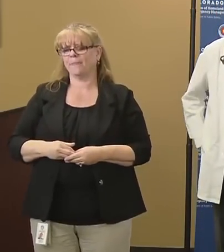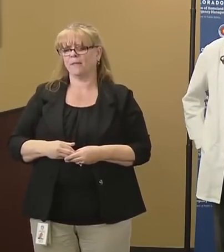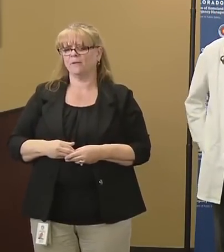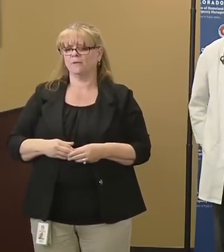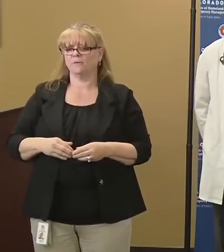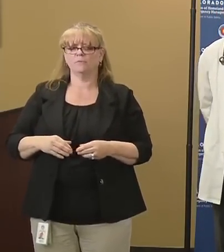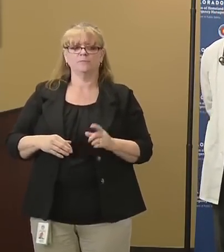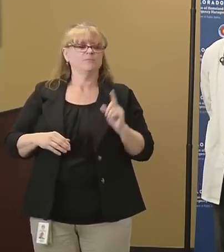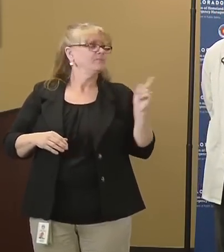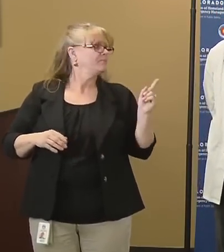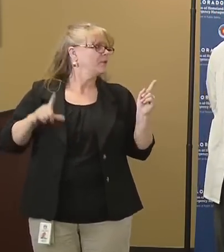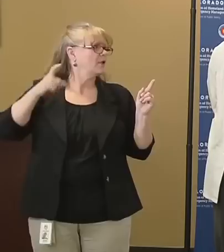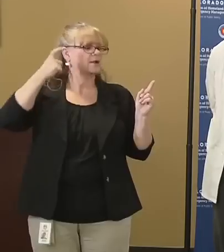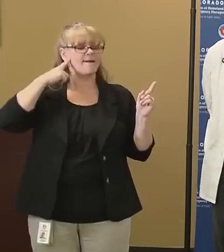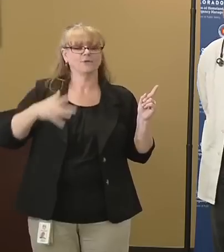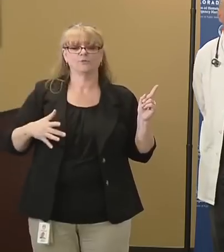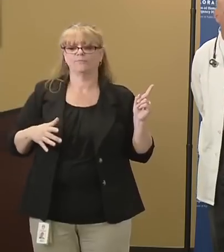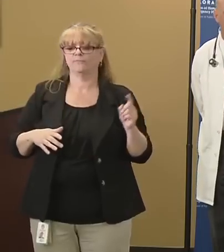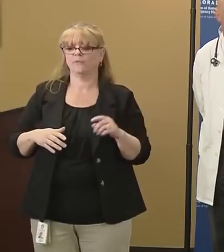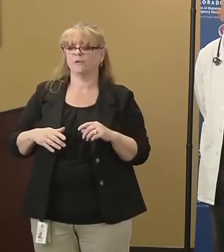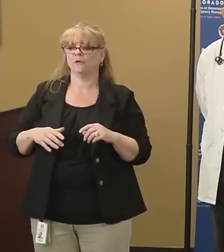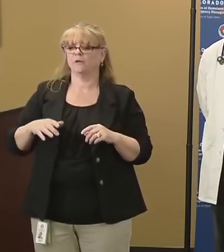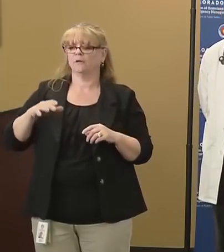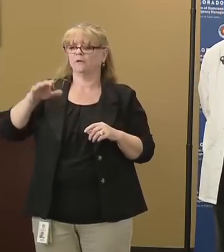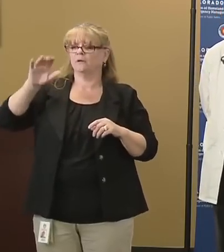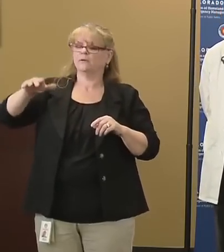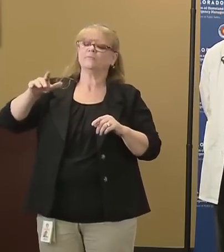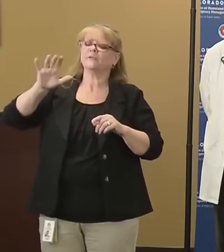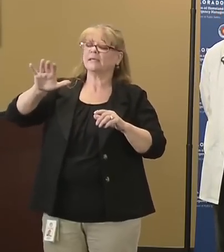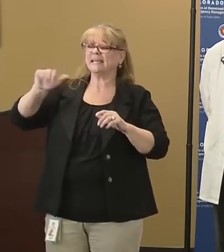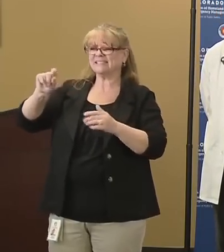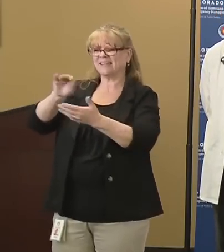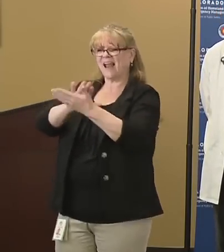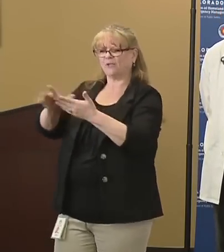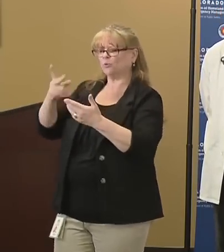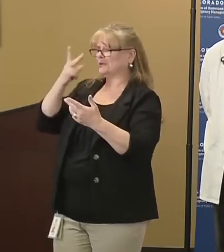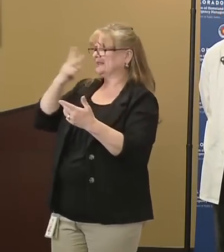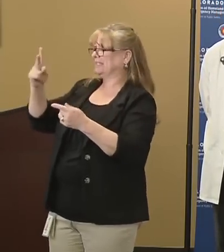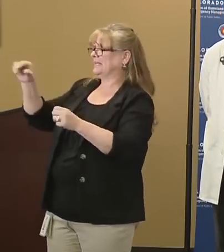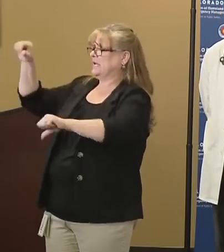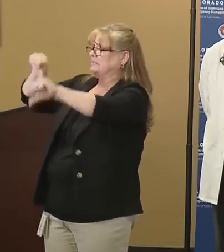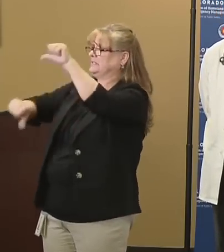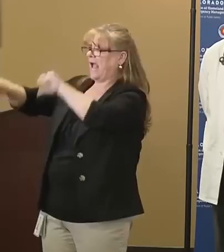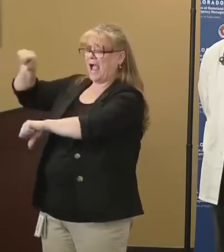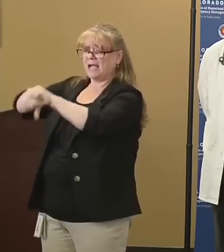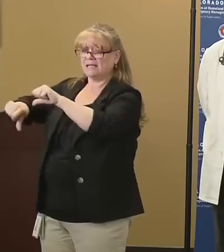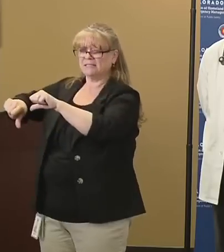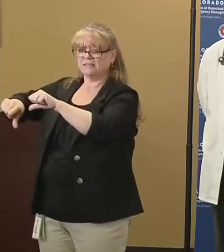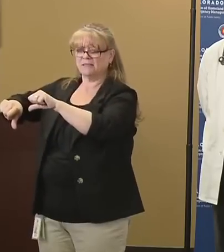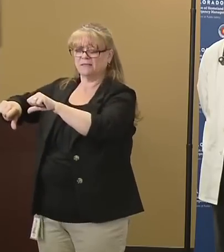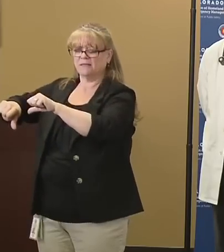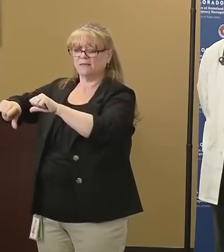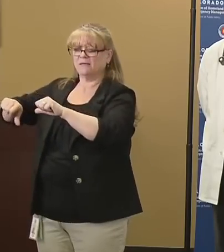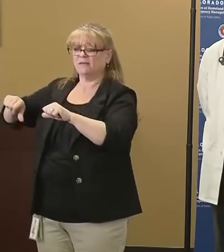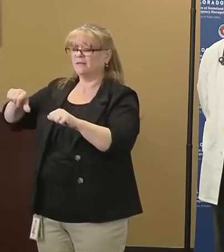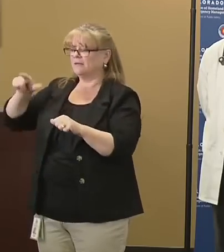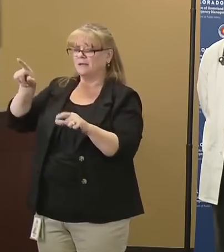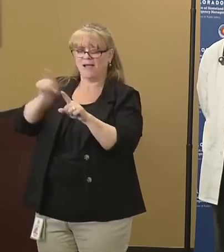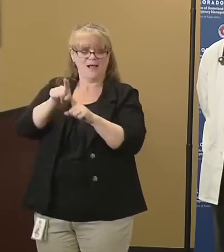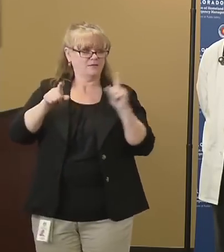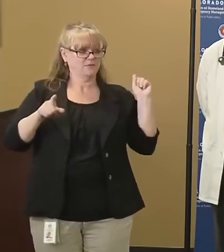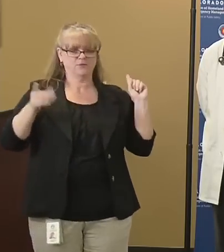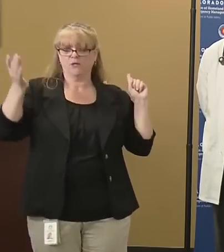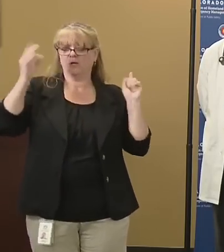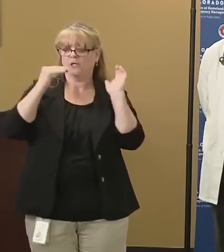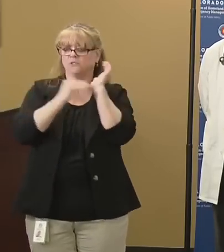me that even some people that are doctors, they're obviously not researchers, but they're doctors, are saying irresponsible things. Like, I had